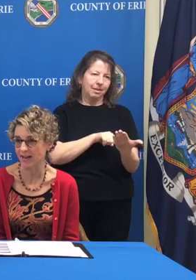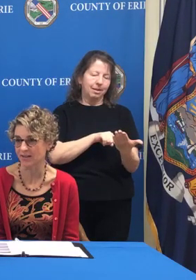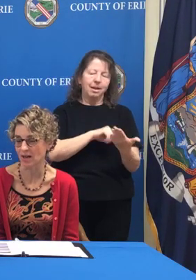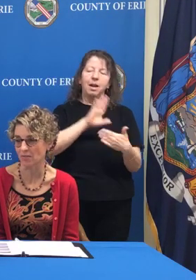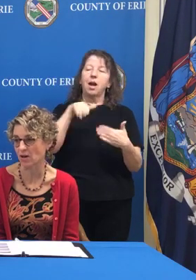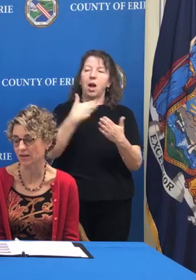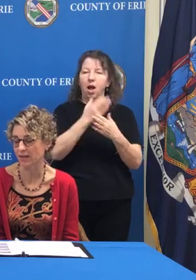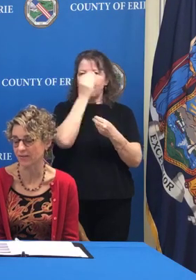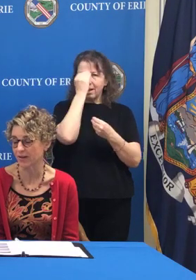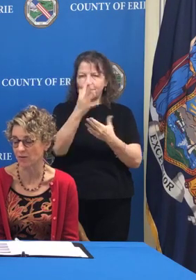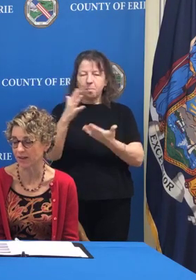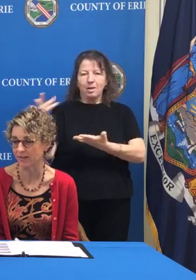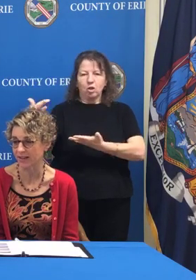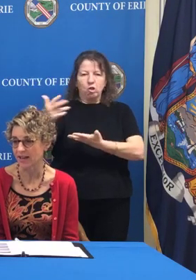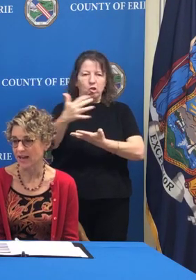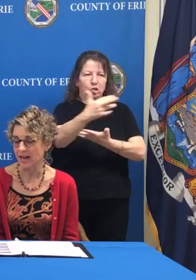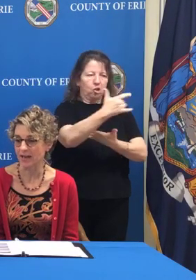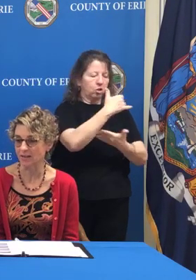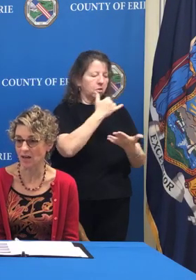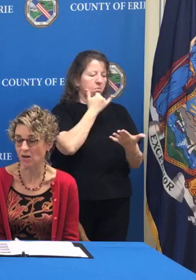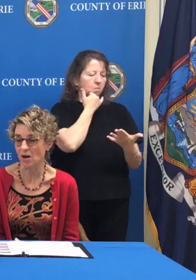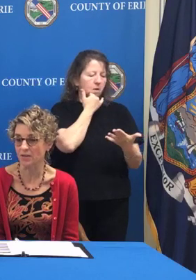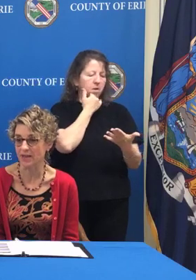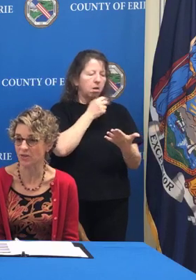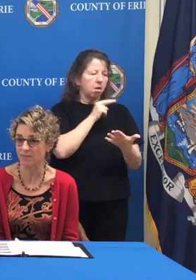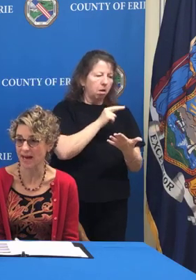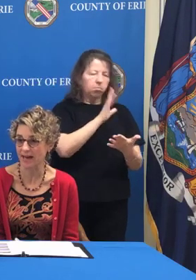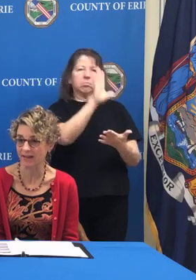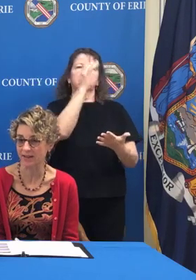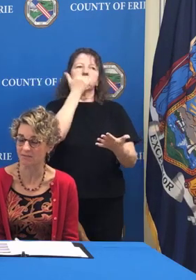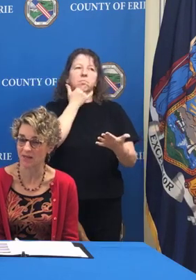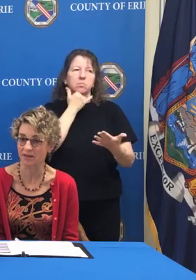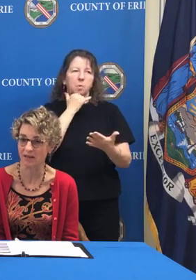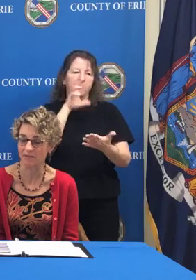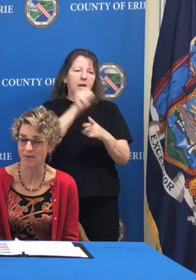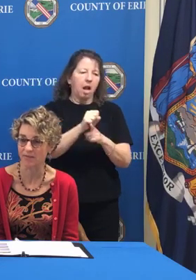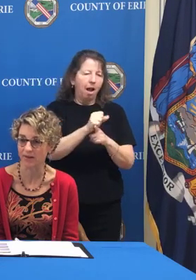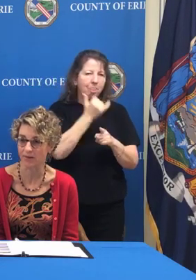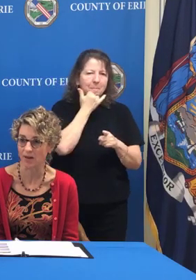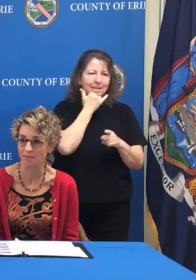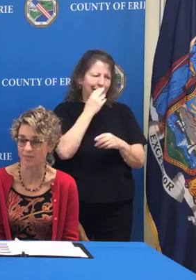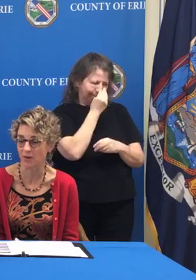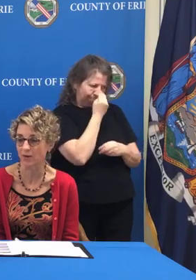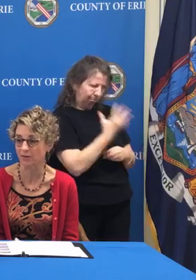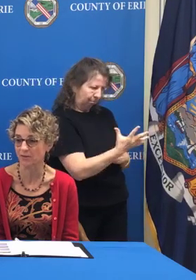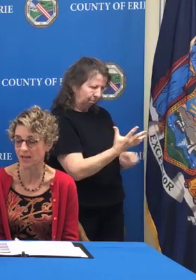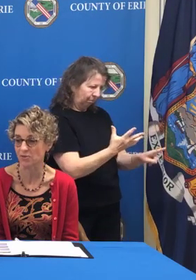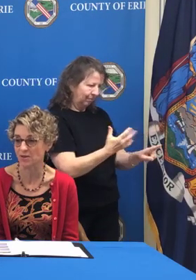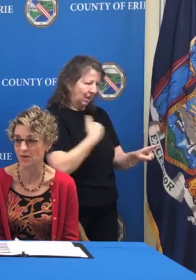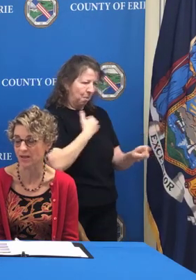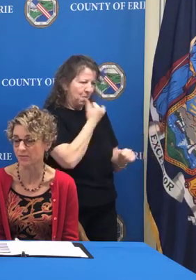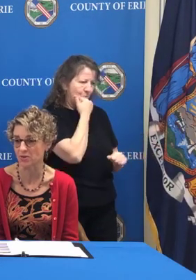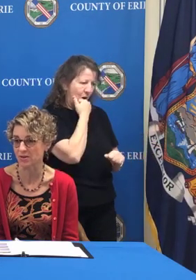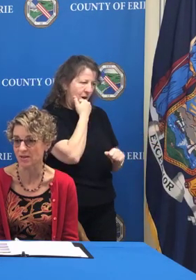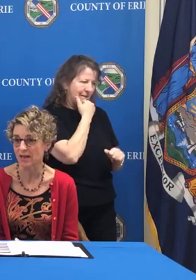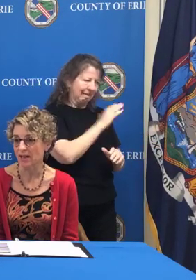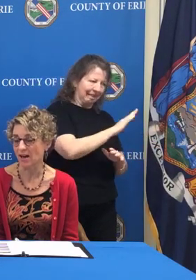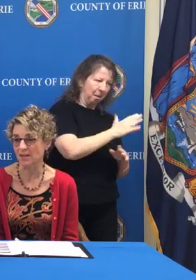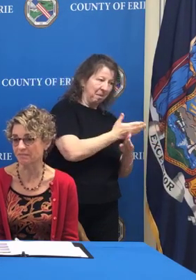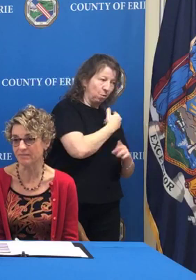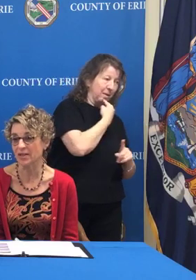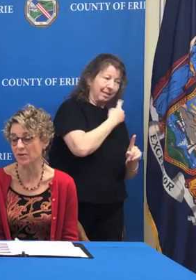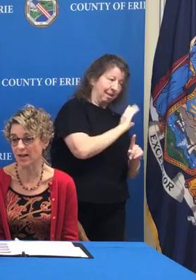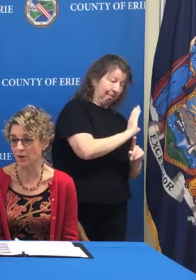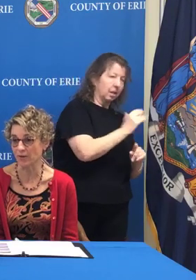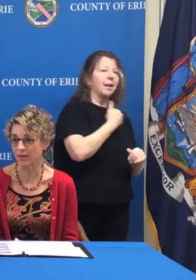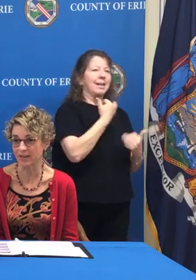data, and we caught that very quickly, and called the patient back and gave them their the correct test result. That was just